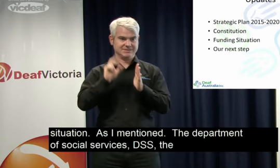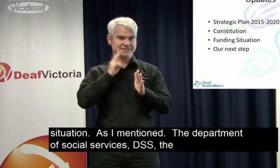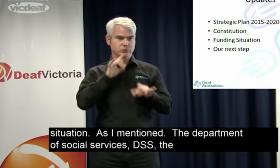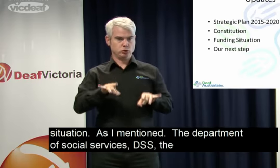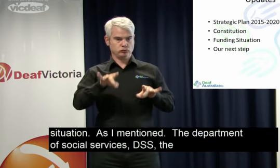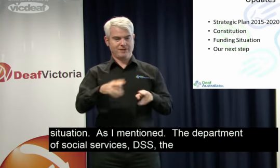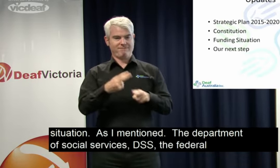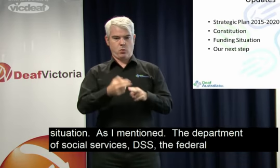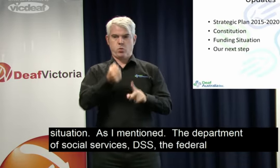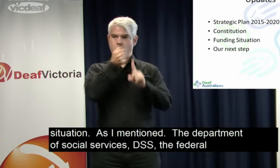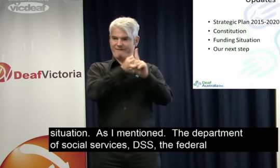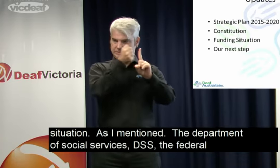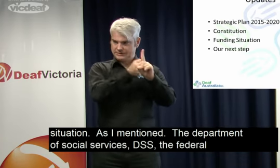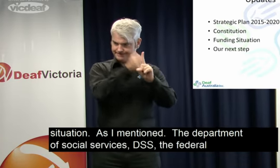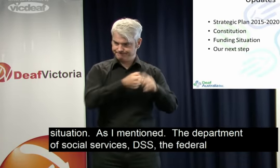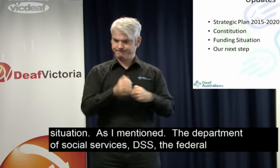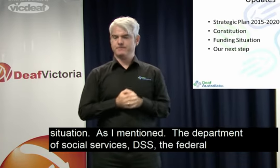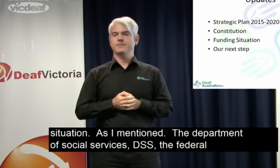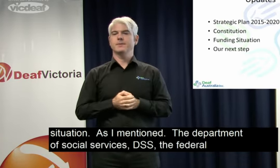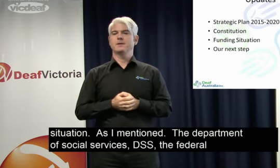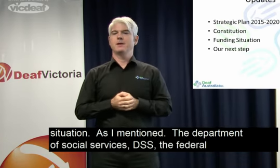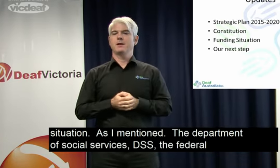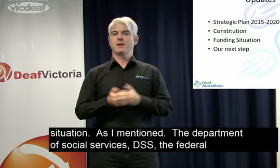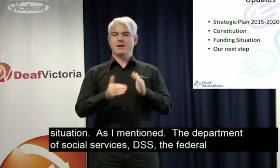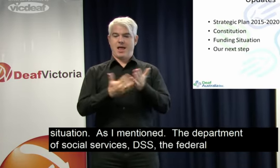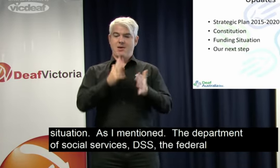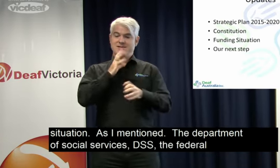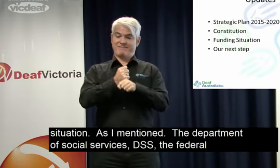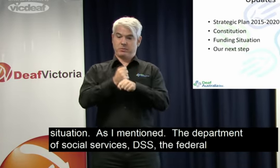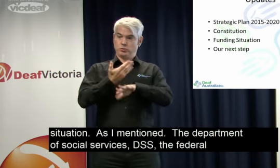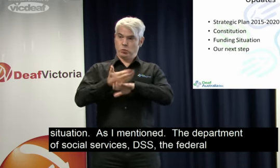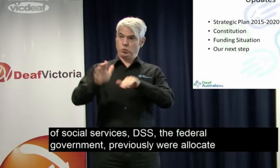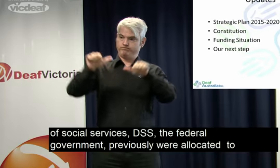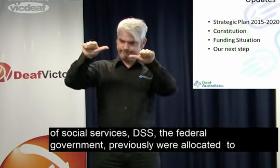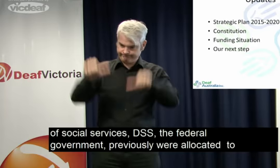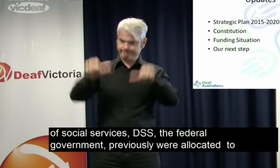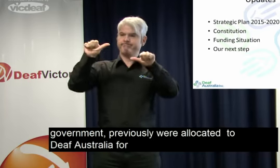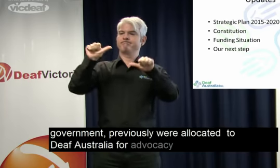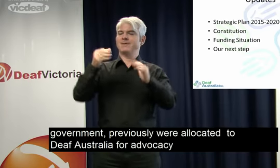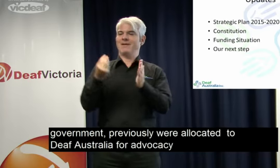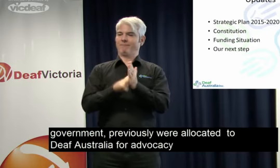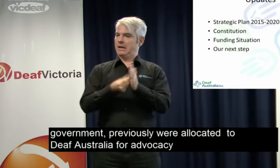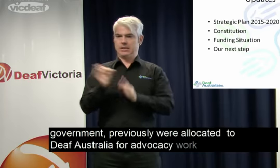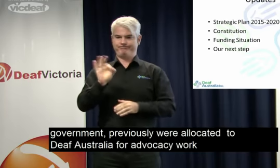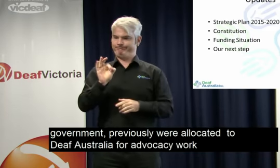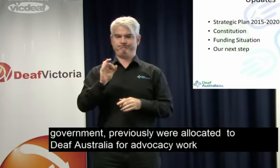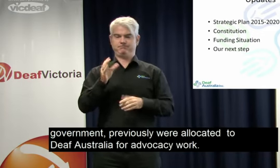previously we were allocated funding to Deaf Australia for advocacy work, and now the government has decided that